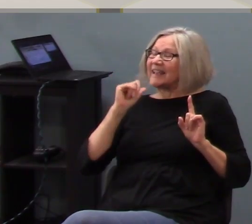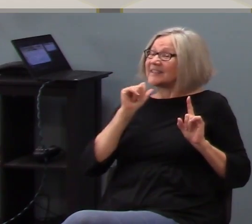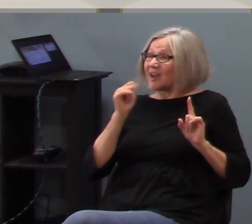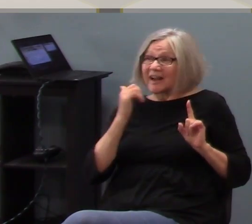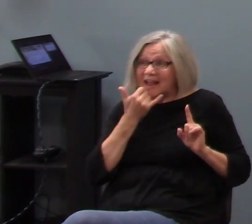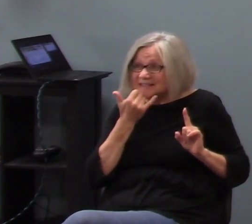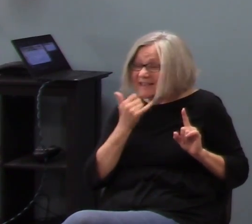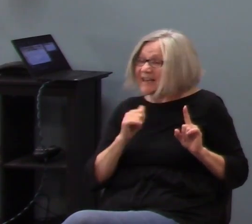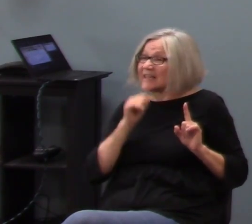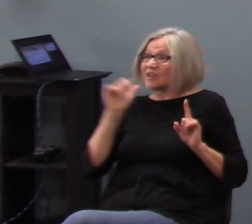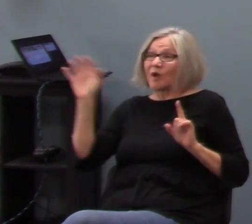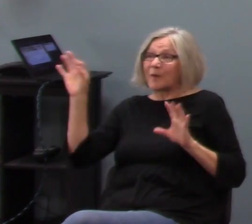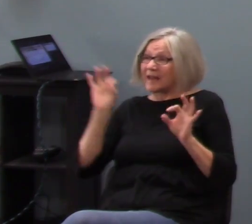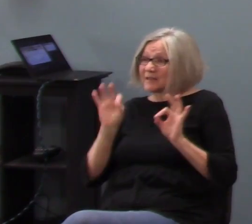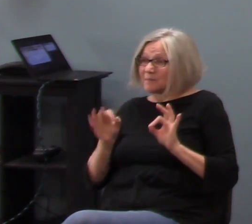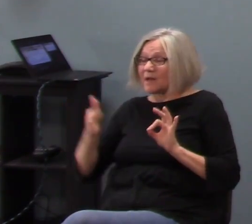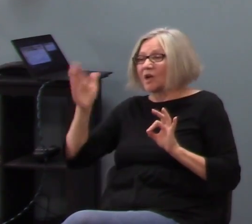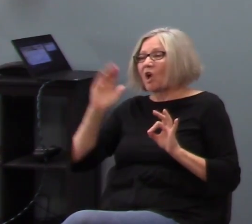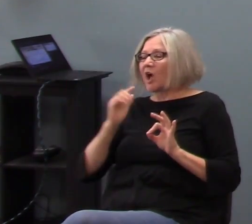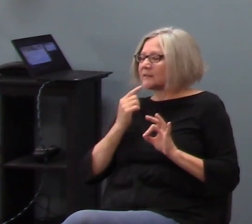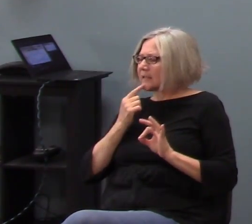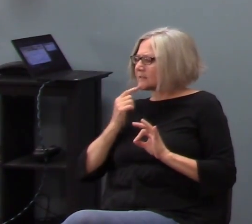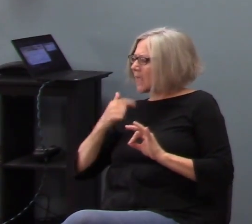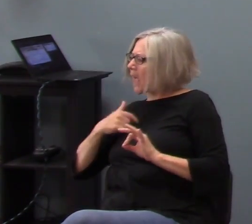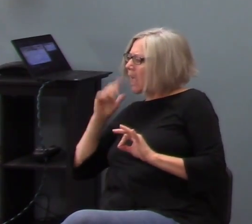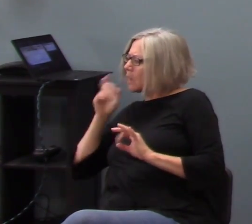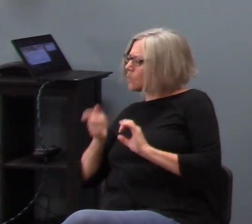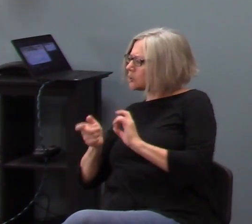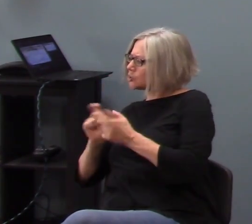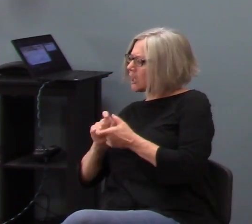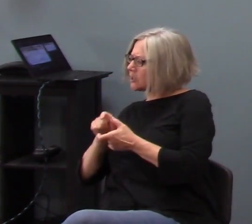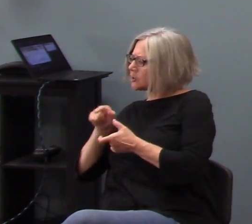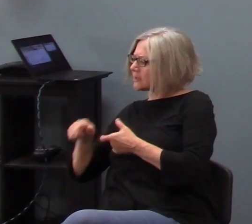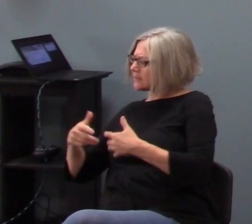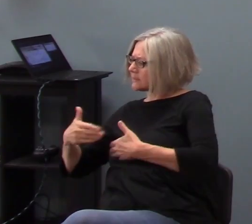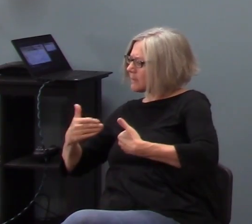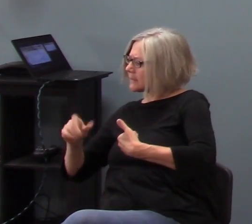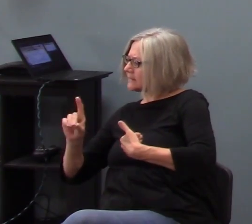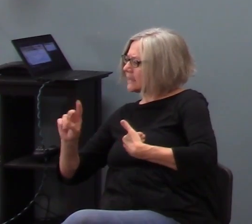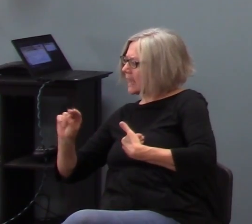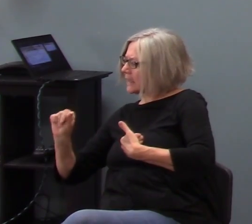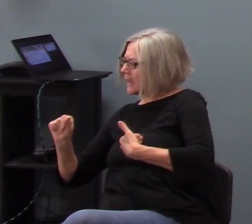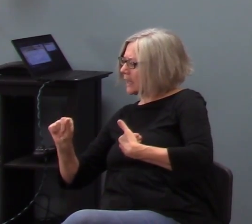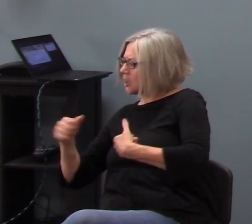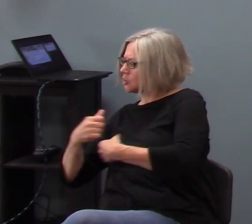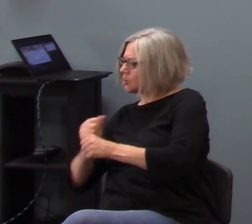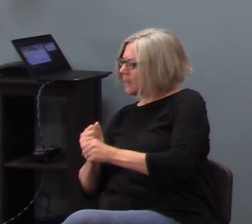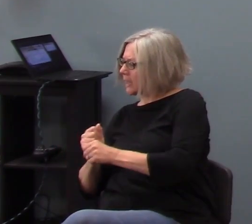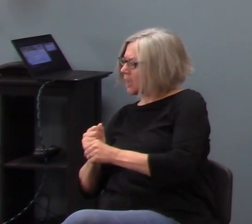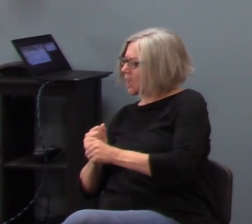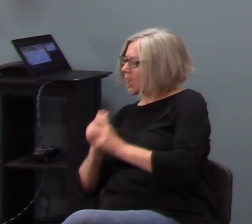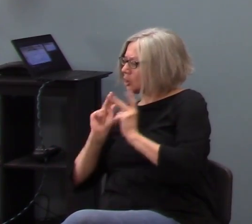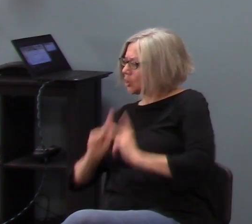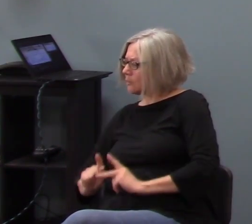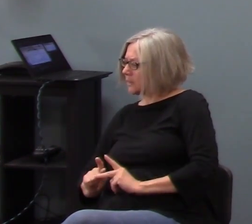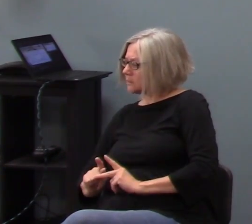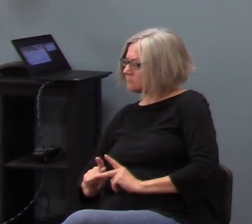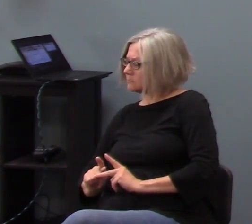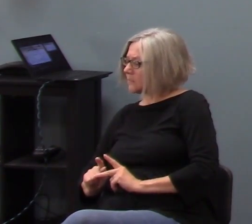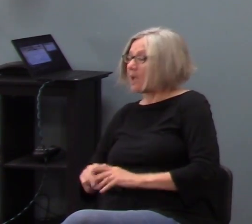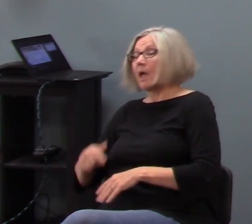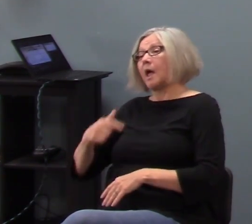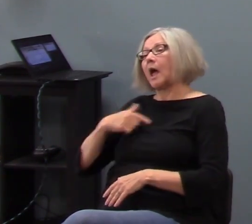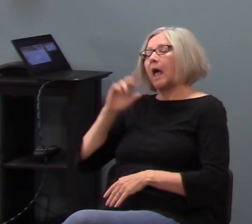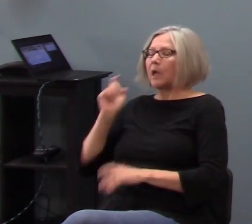Yeah. He said, I'm going to change this piece of a chimp's DNA to make it into a human. I'm going to adjust this zebra to turn it into a